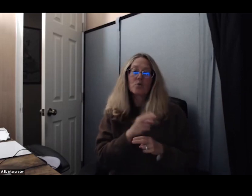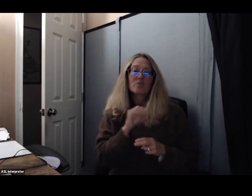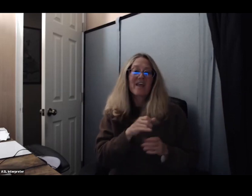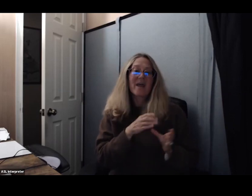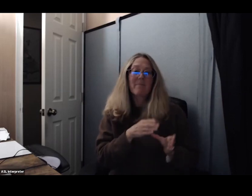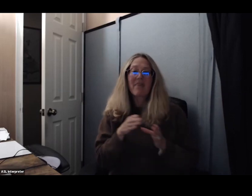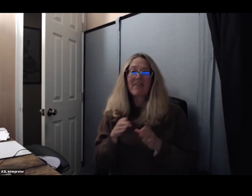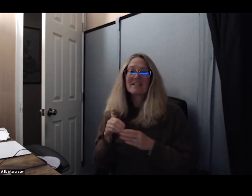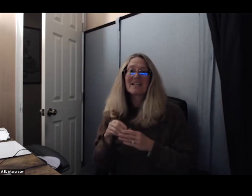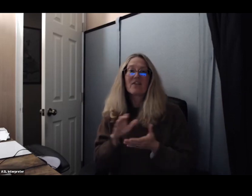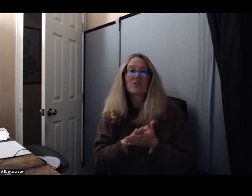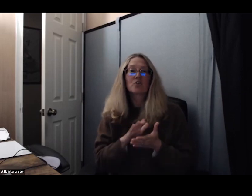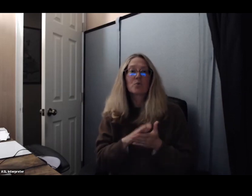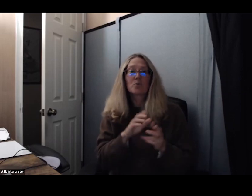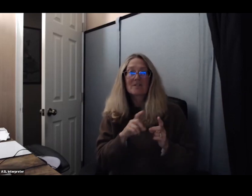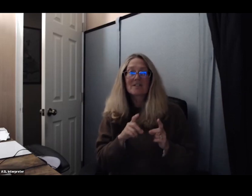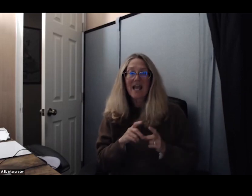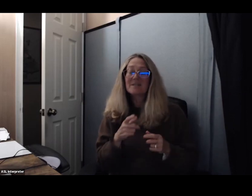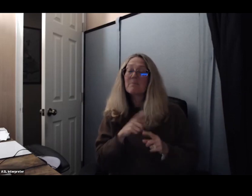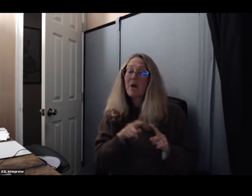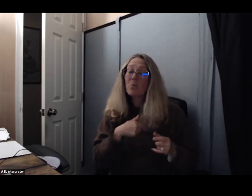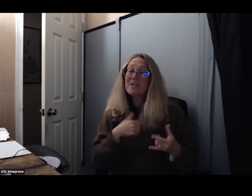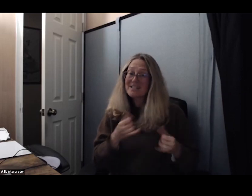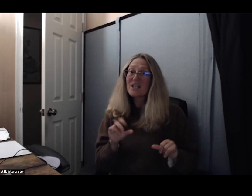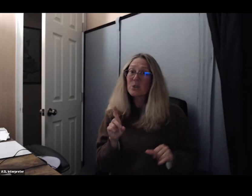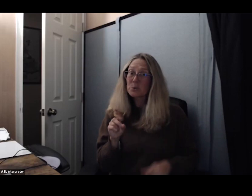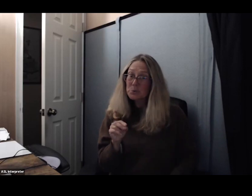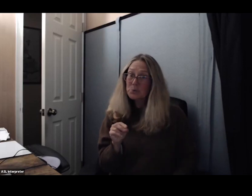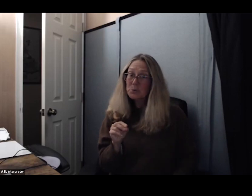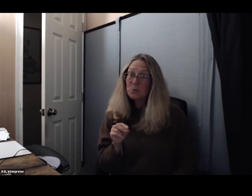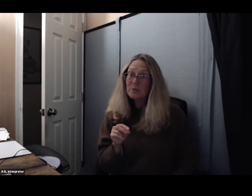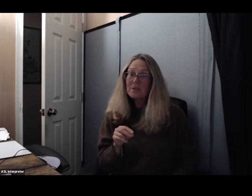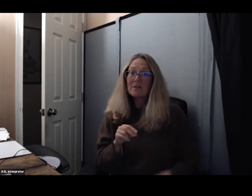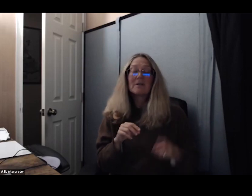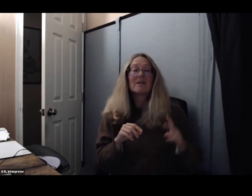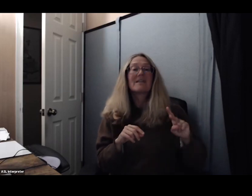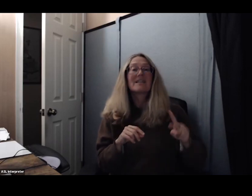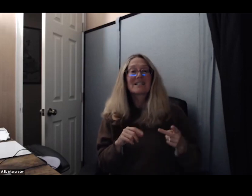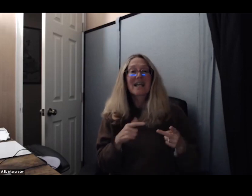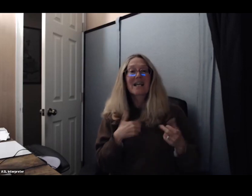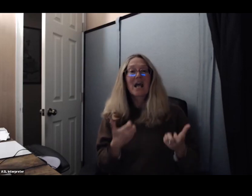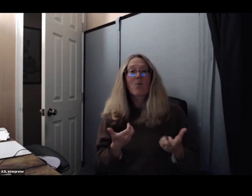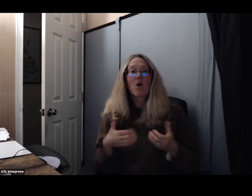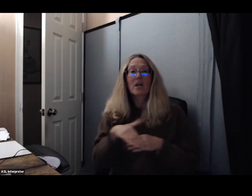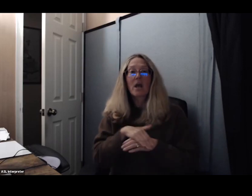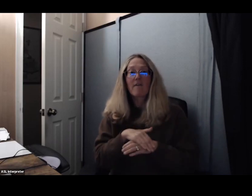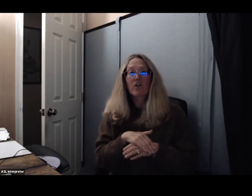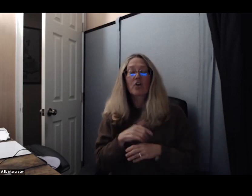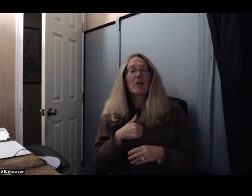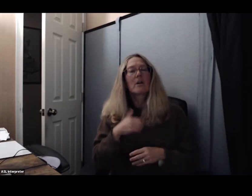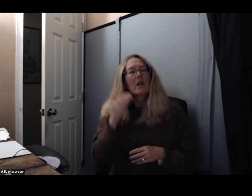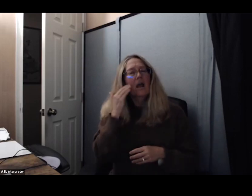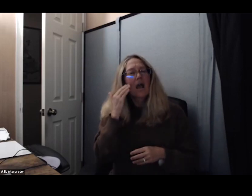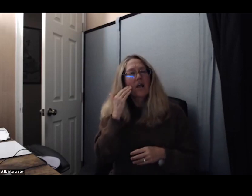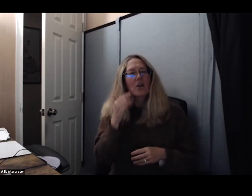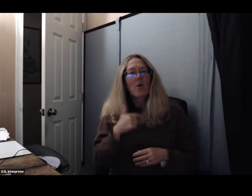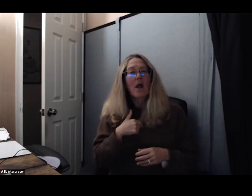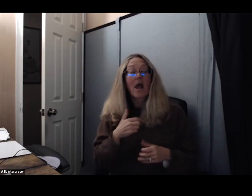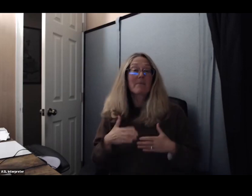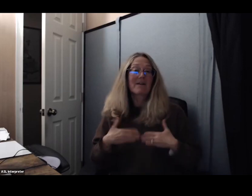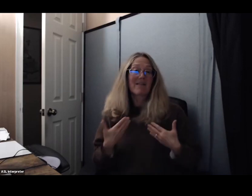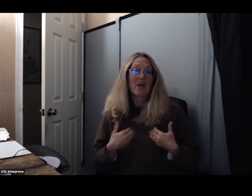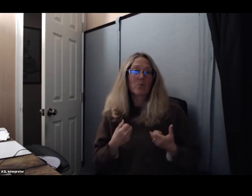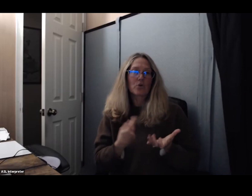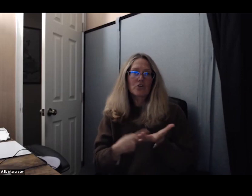our school sites, which I believe we still currently are. But the second thing I wanted to cover, I know, I'm really glad